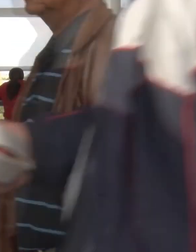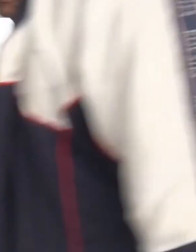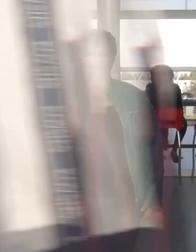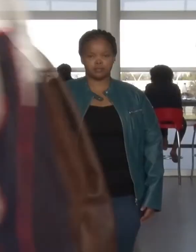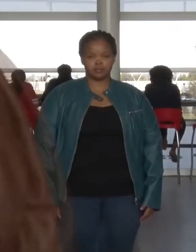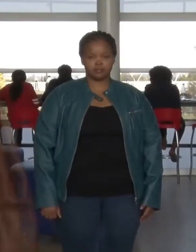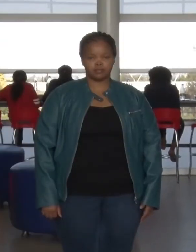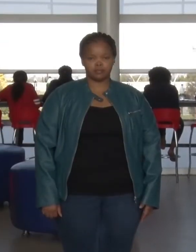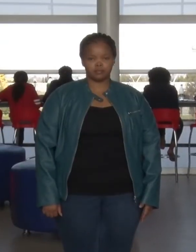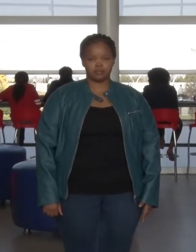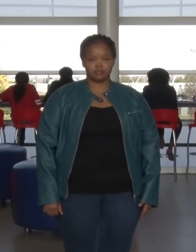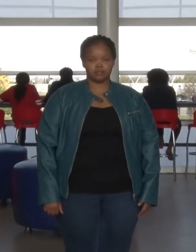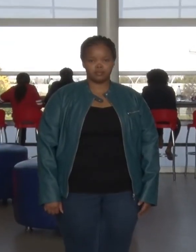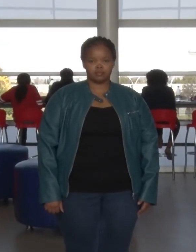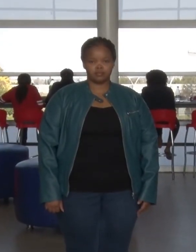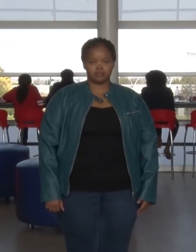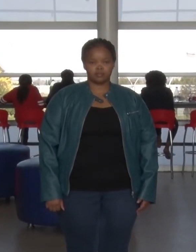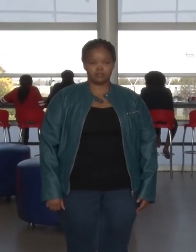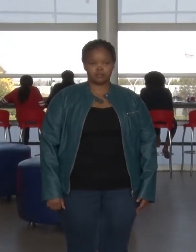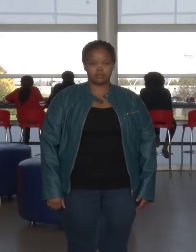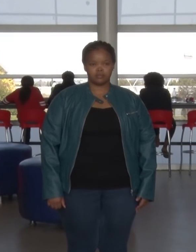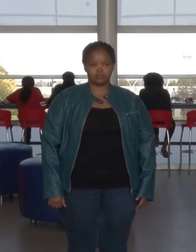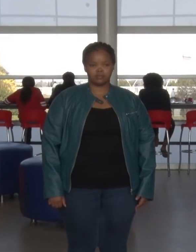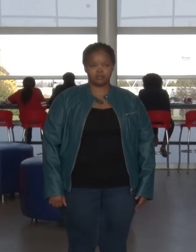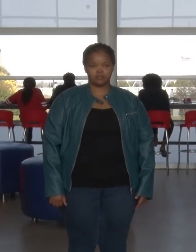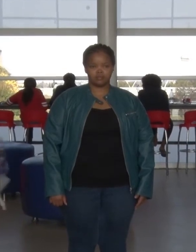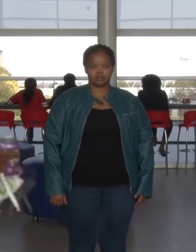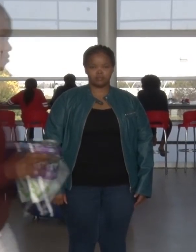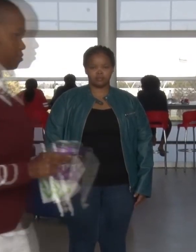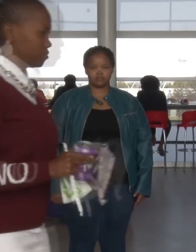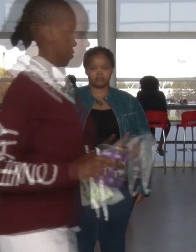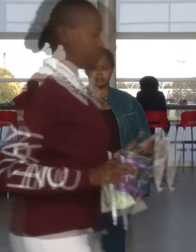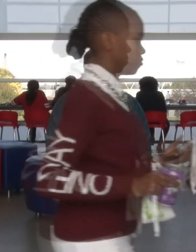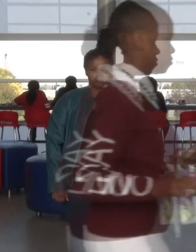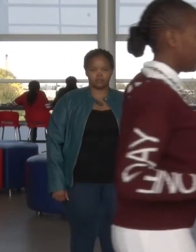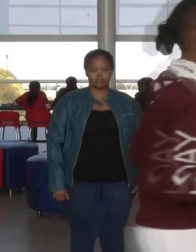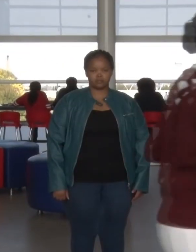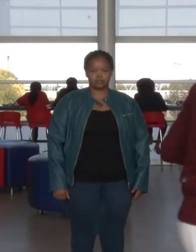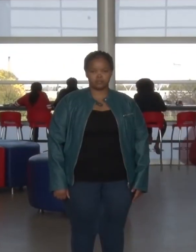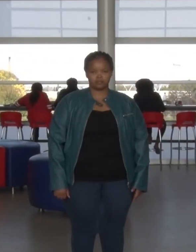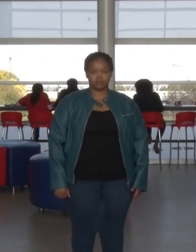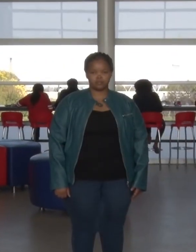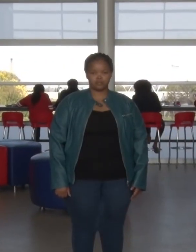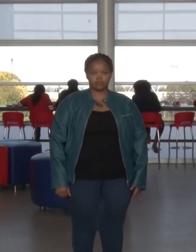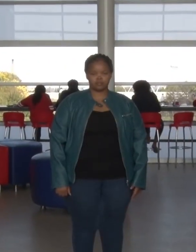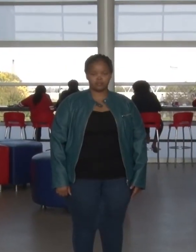has a self-proclaimed one country, one voice ideology. But how true can this really be when we look at what the deaf